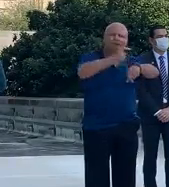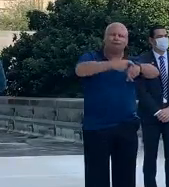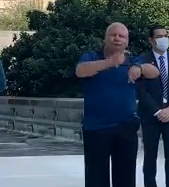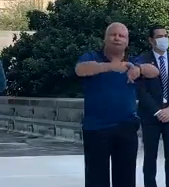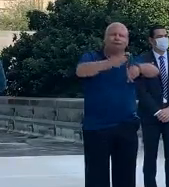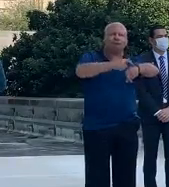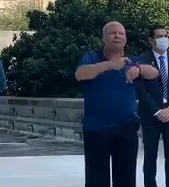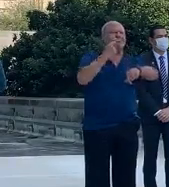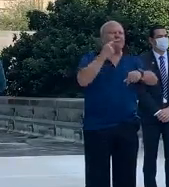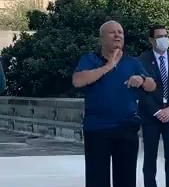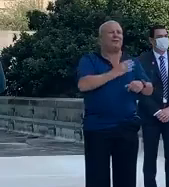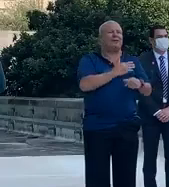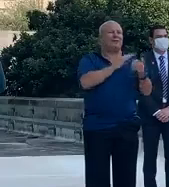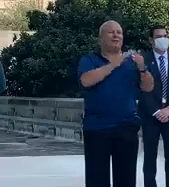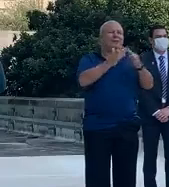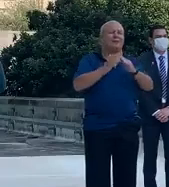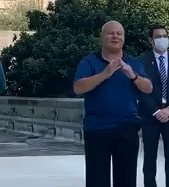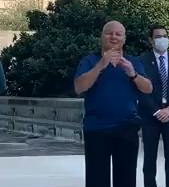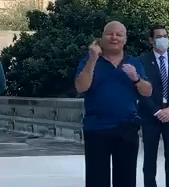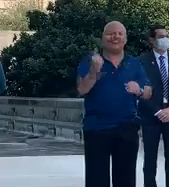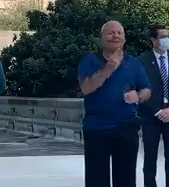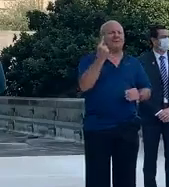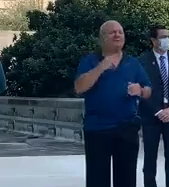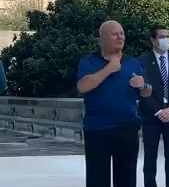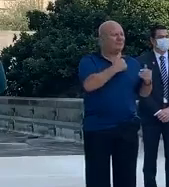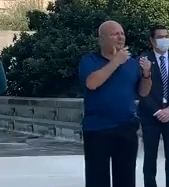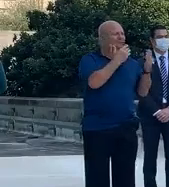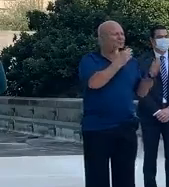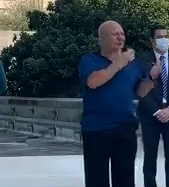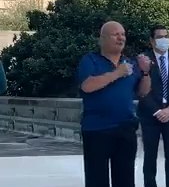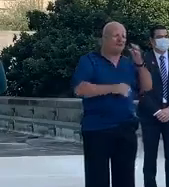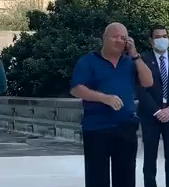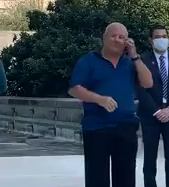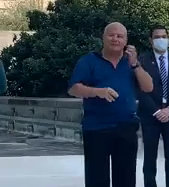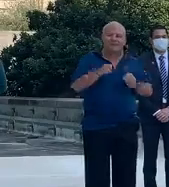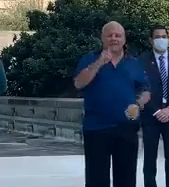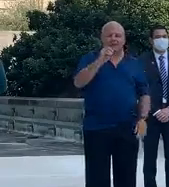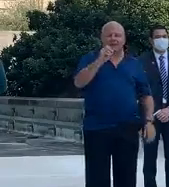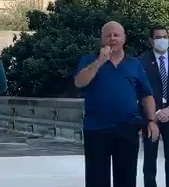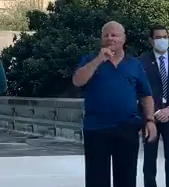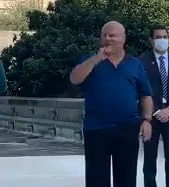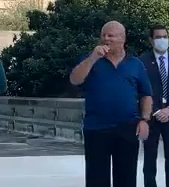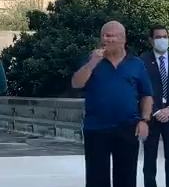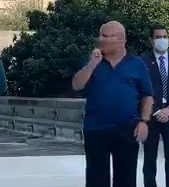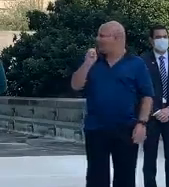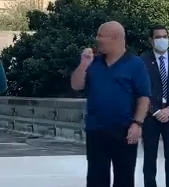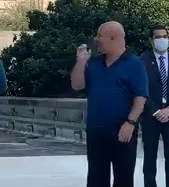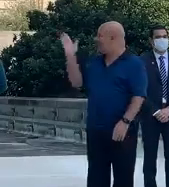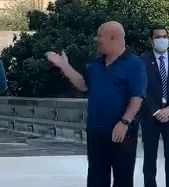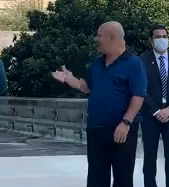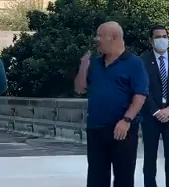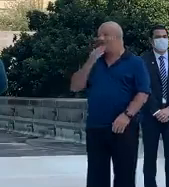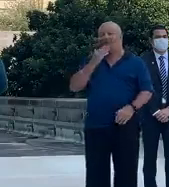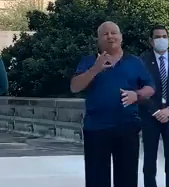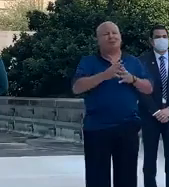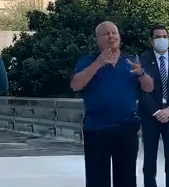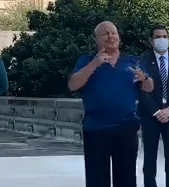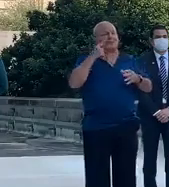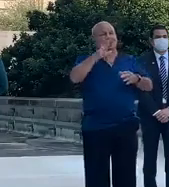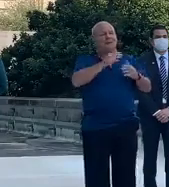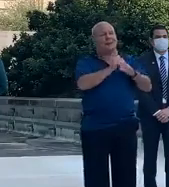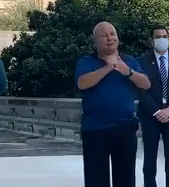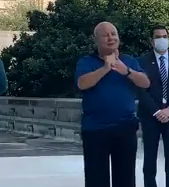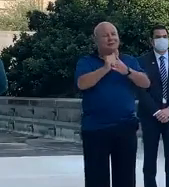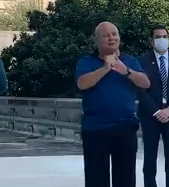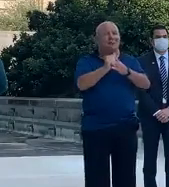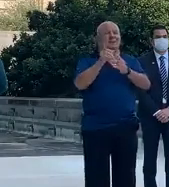for our communities. You are, and we appreciate that. Ms. Rosine Pimasanga, thank you so much for your leadership as being